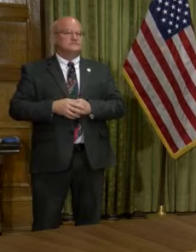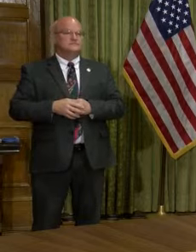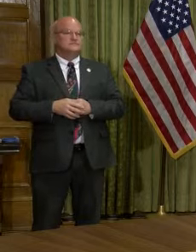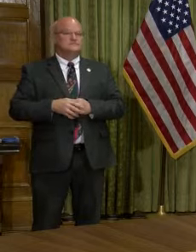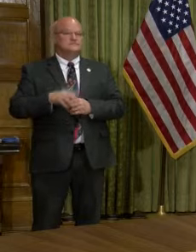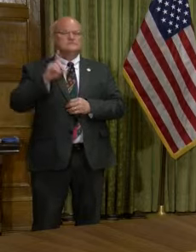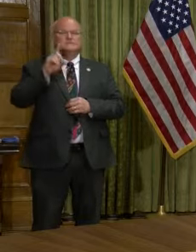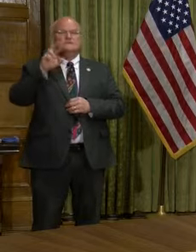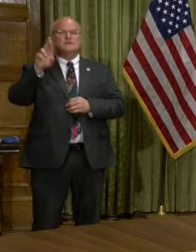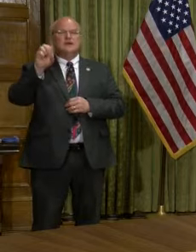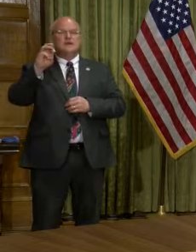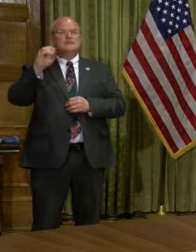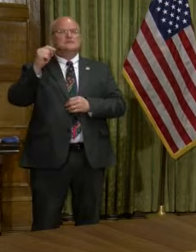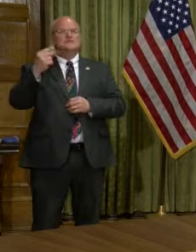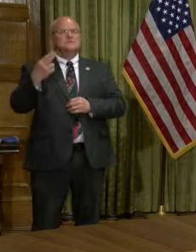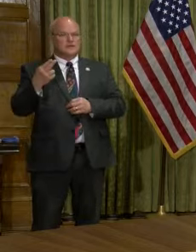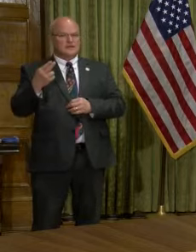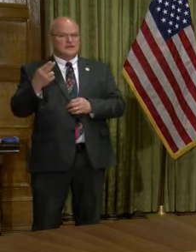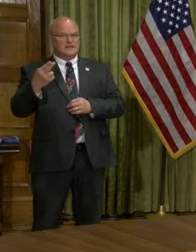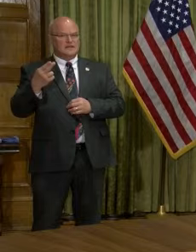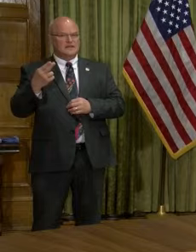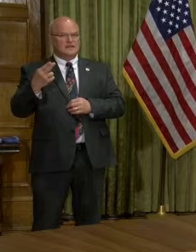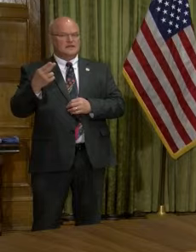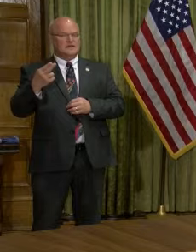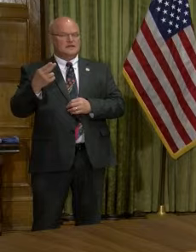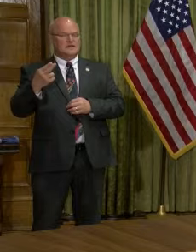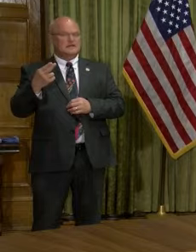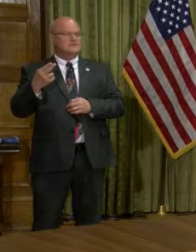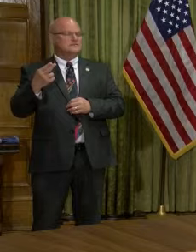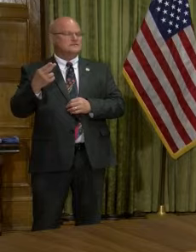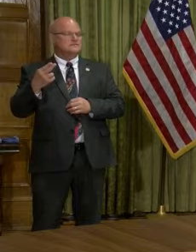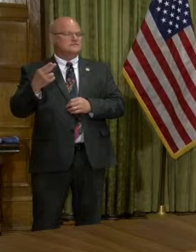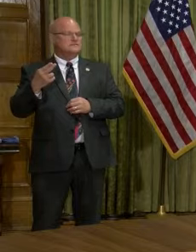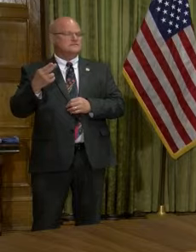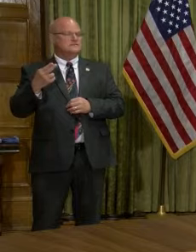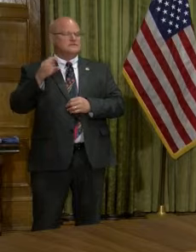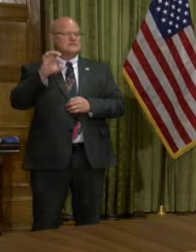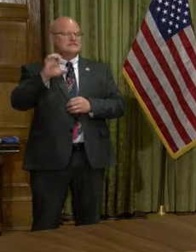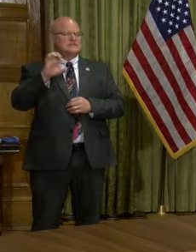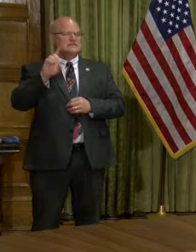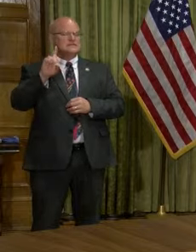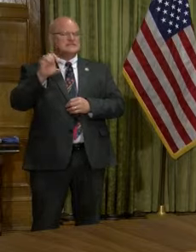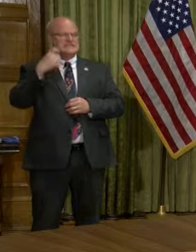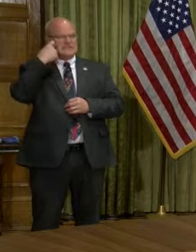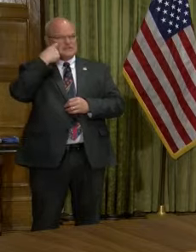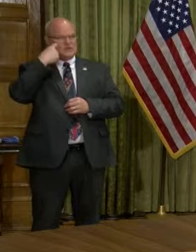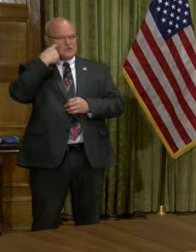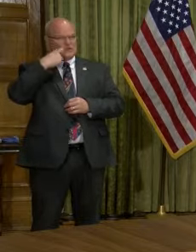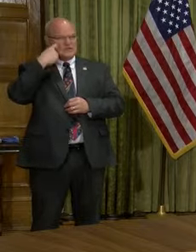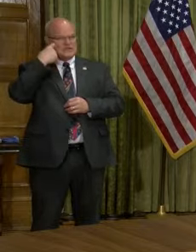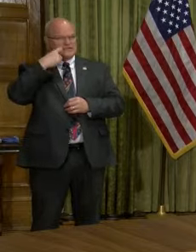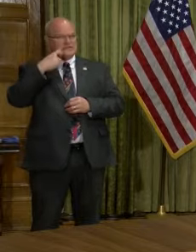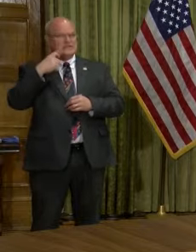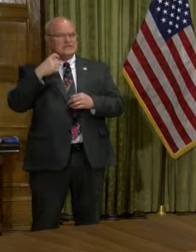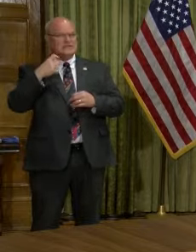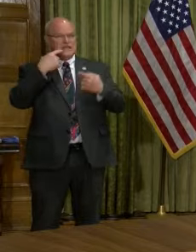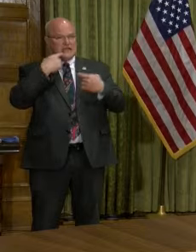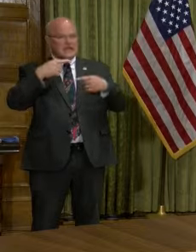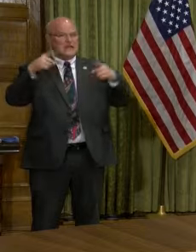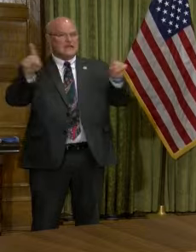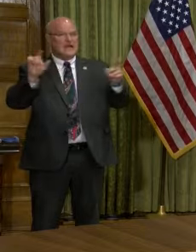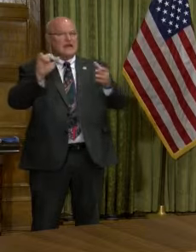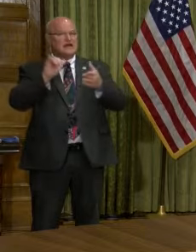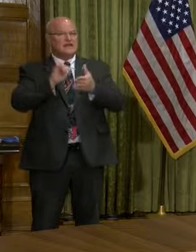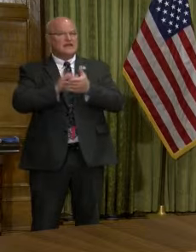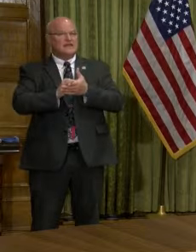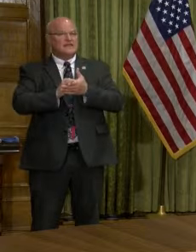Dr. Smith, the CDC, this is Drew Smith with the Times-Record. The CDC recently announced